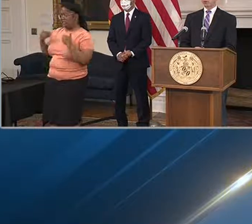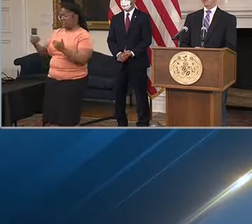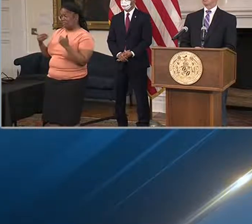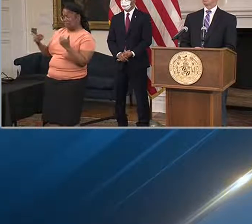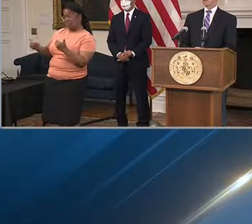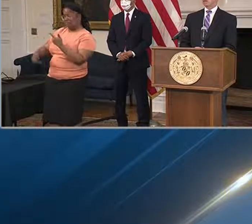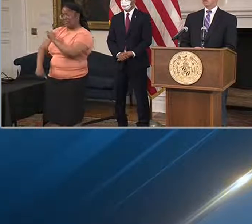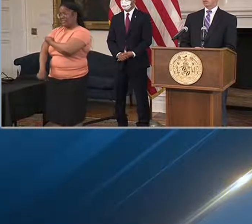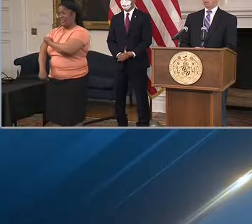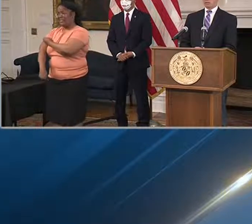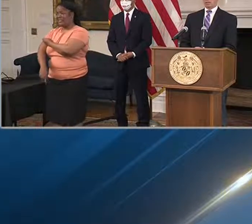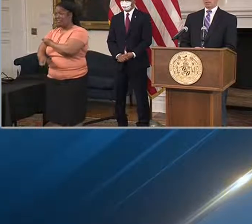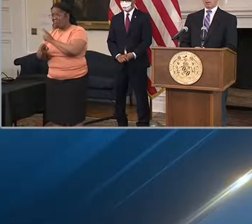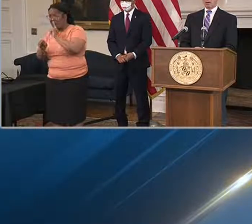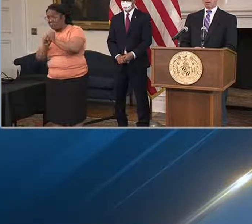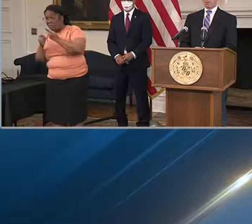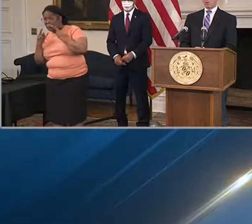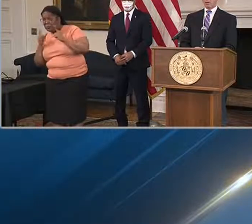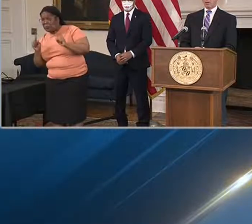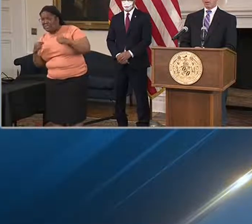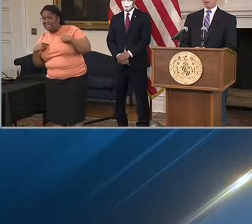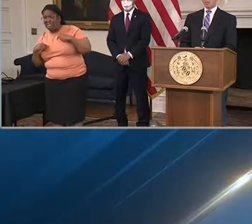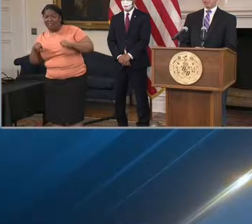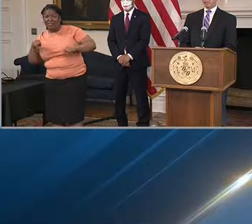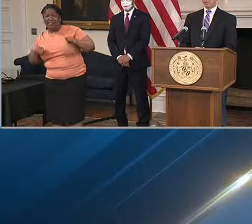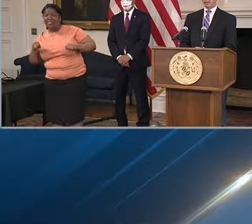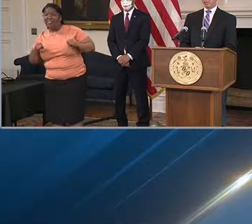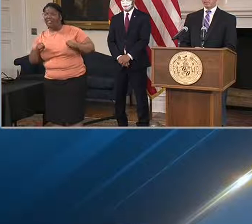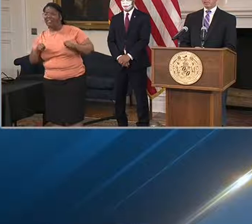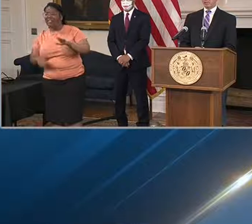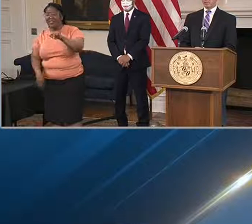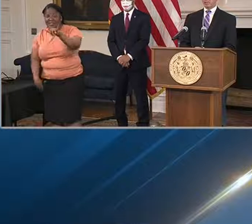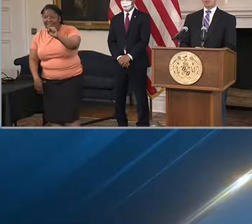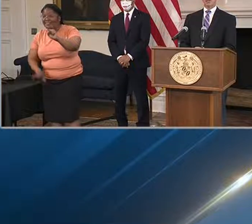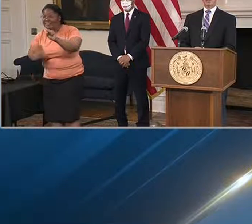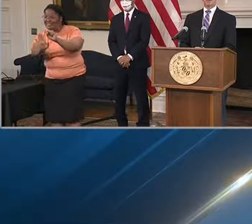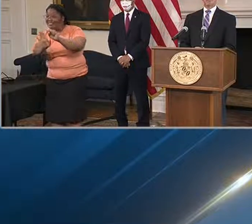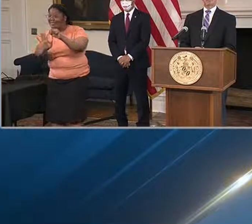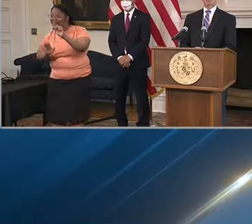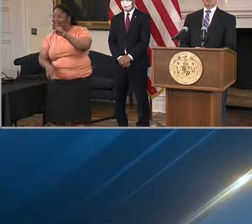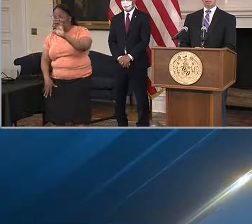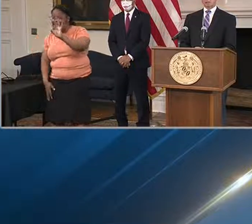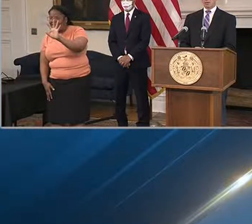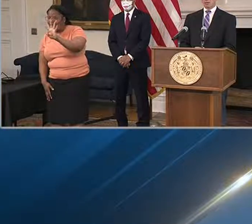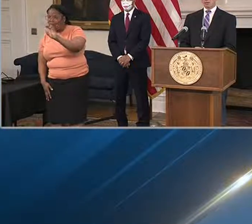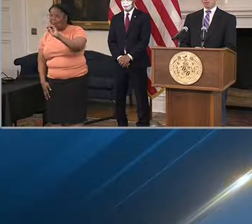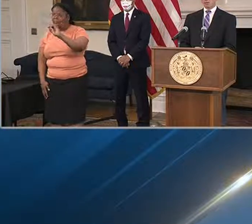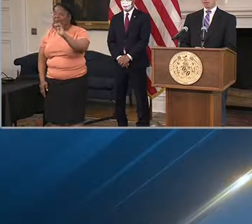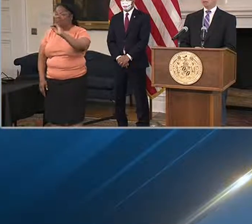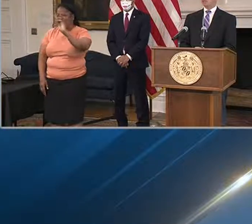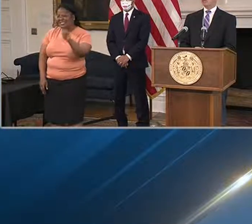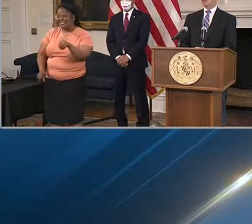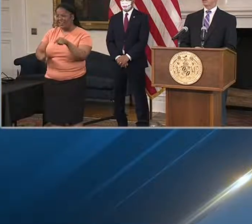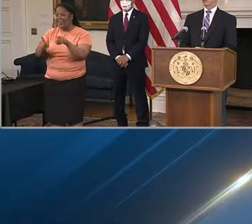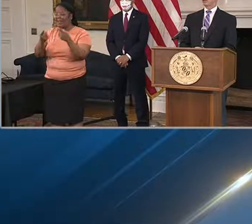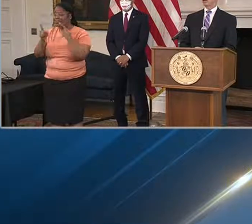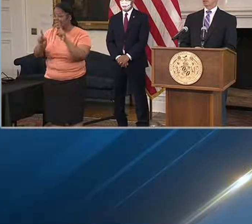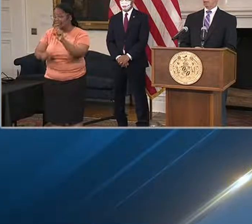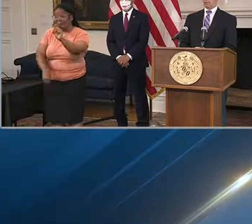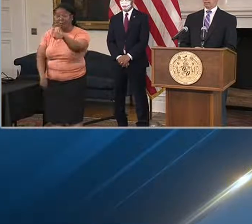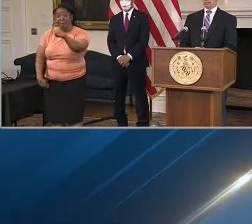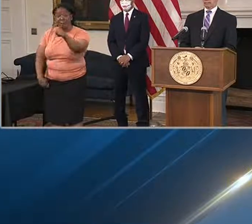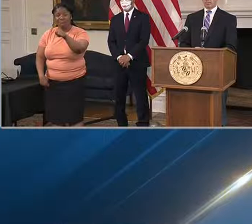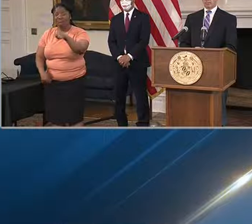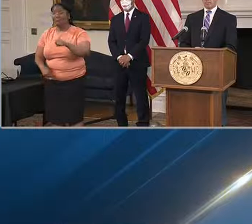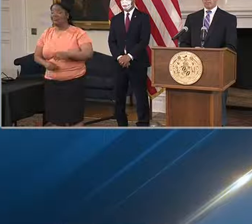work? Yes. They are 94 to 95% effective in reducing the risk of becoming sick or developing serious illness